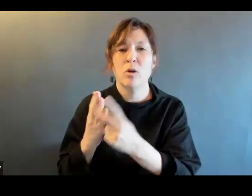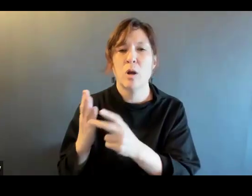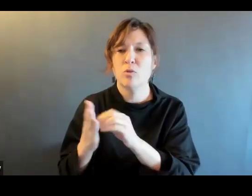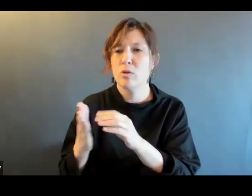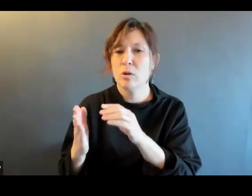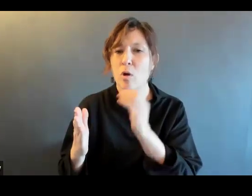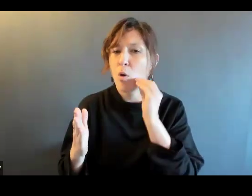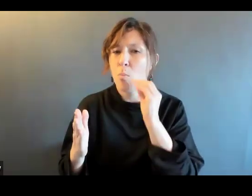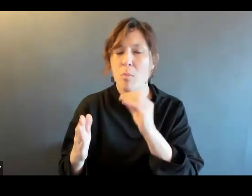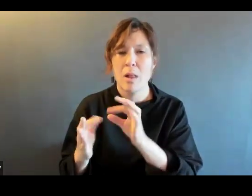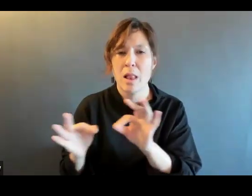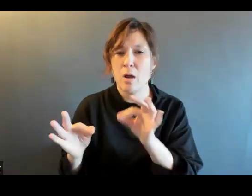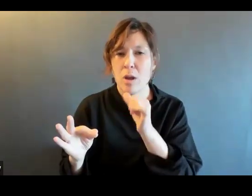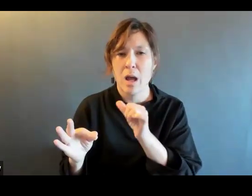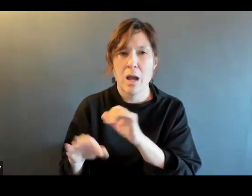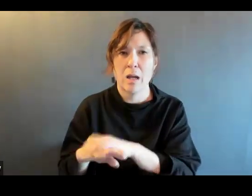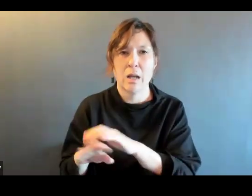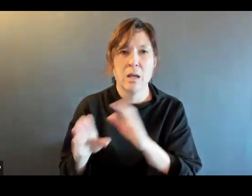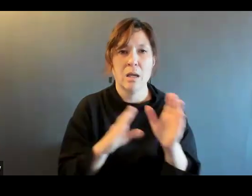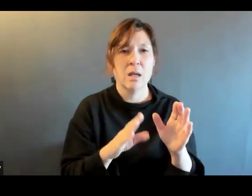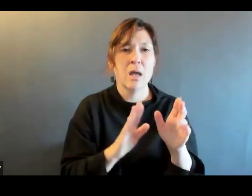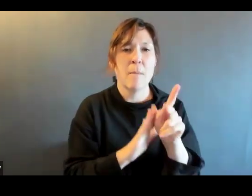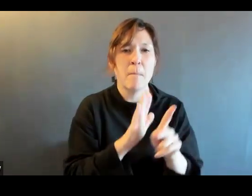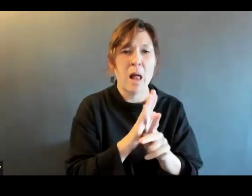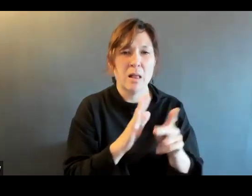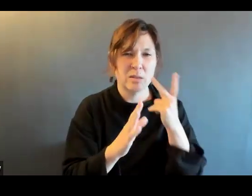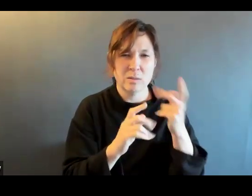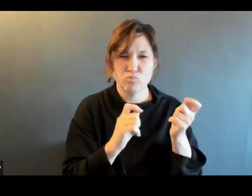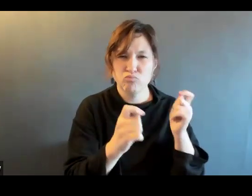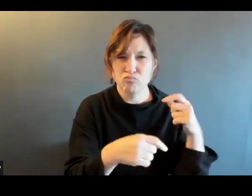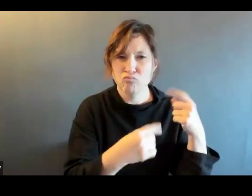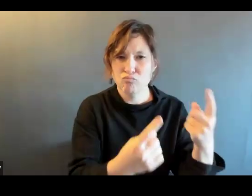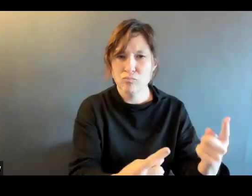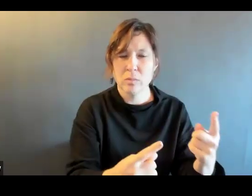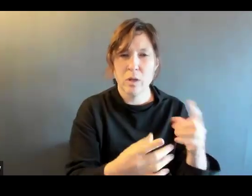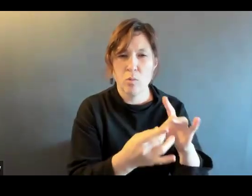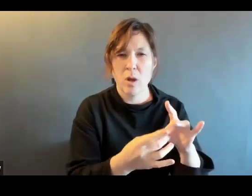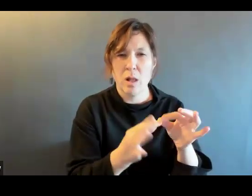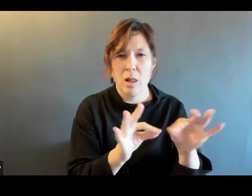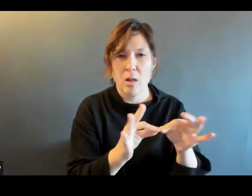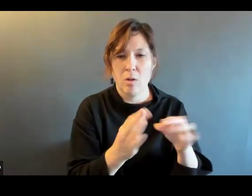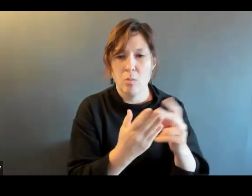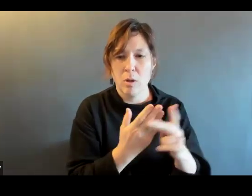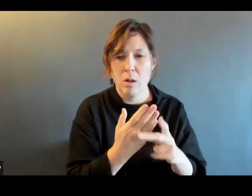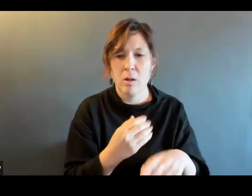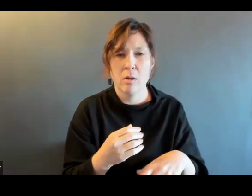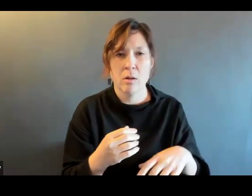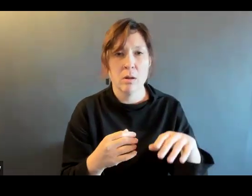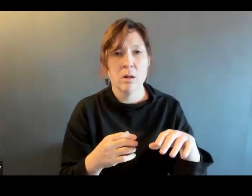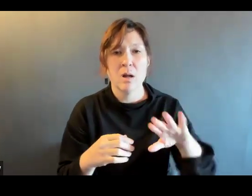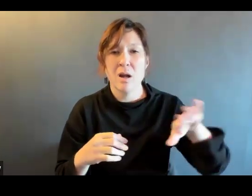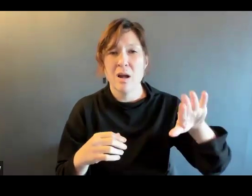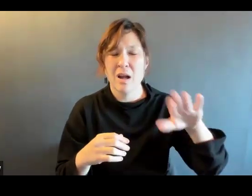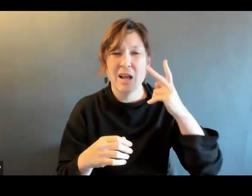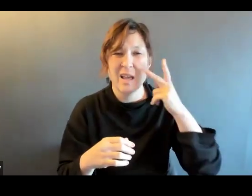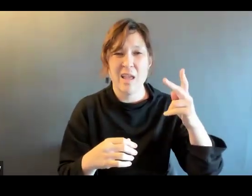shows how policy changes have shaped our school's programs over time. In the first graphic, programs on the left lead to English proficiency only.